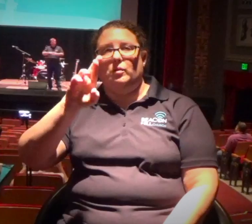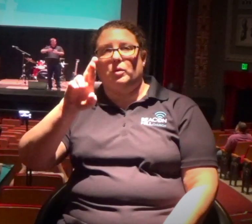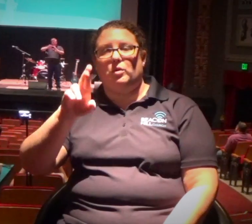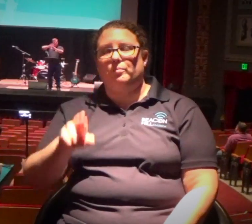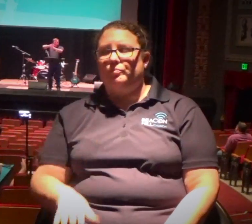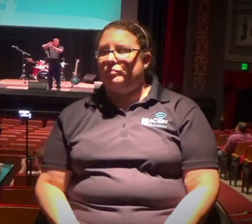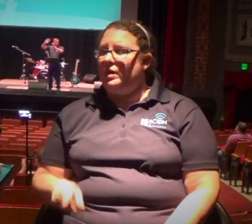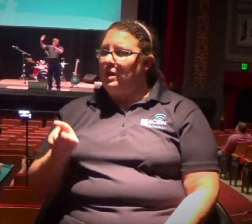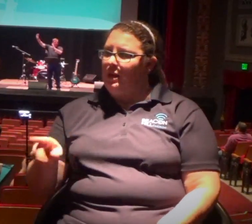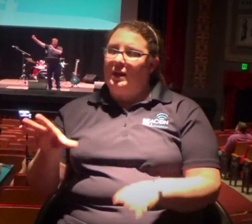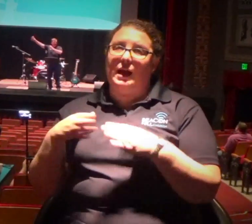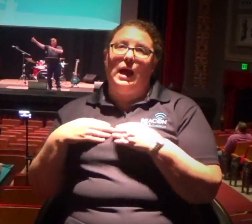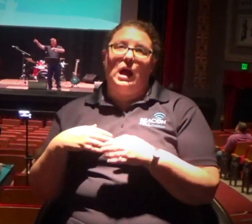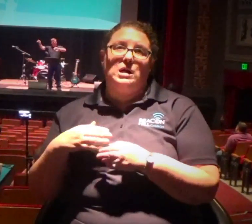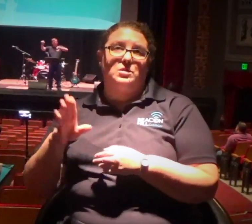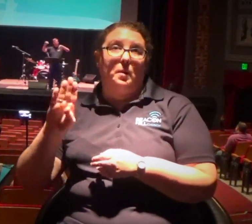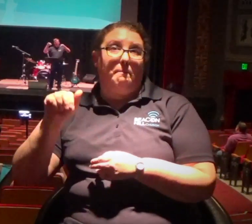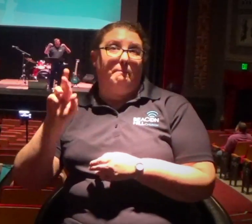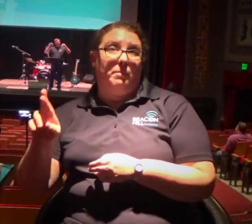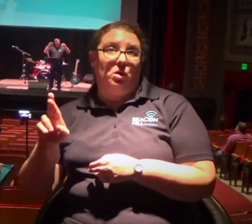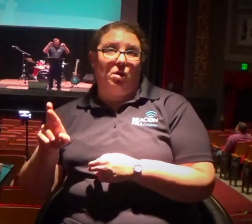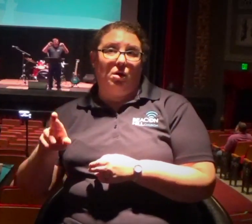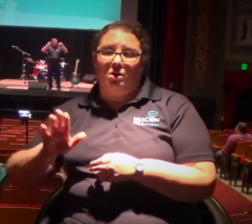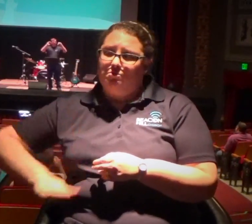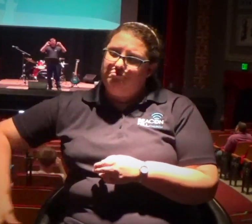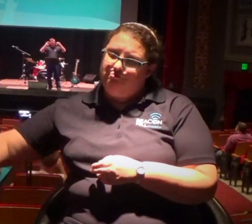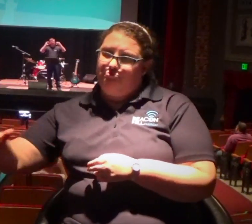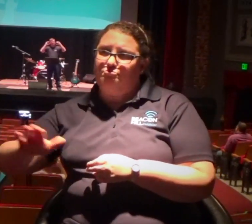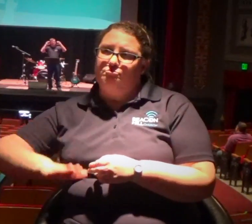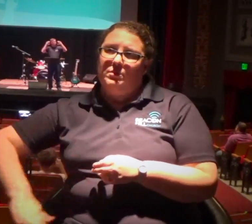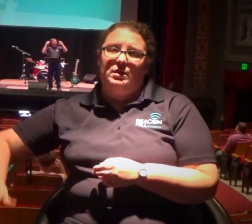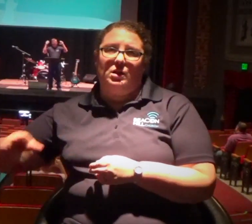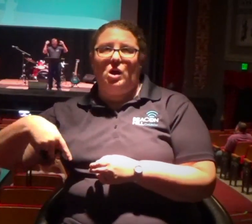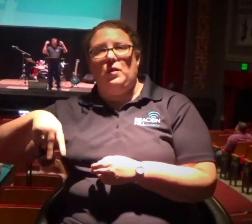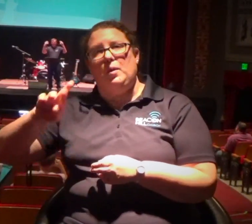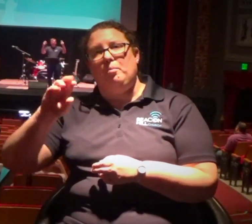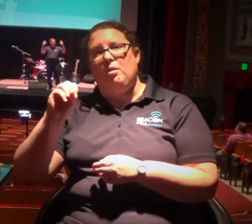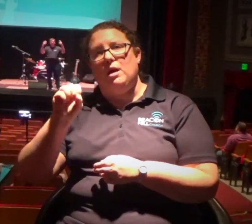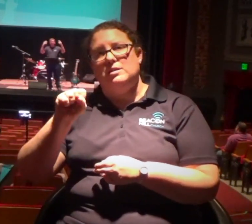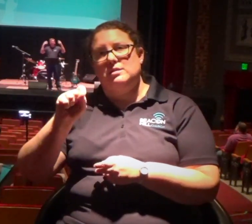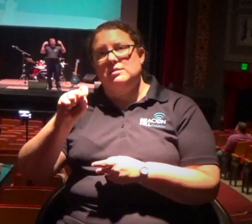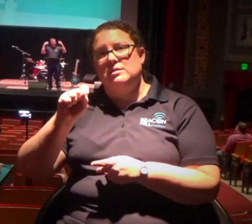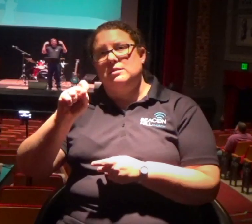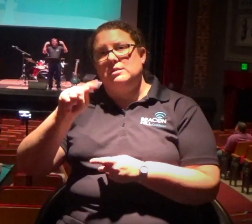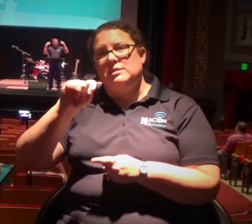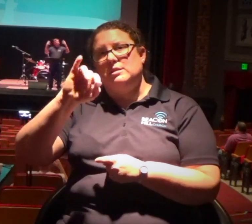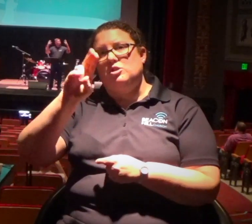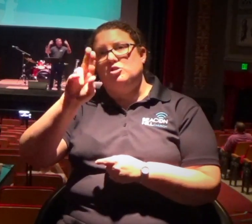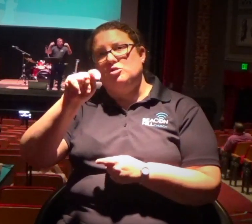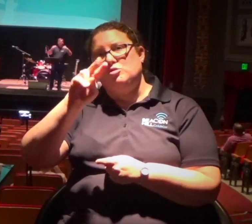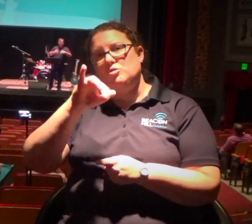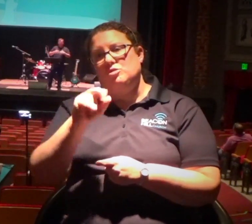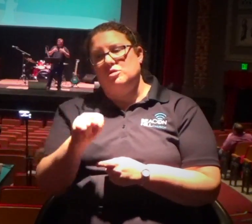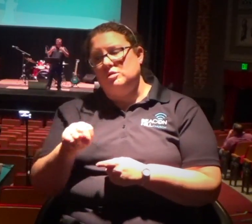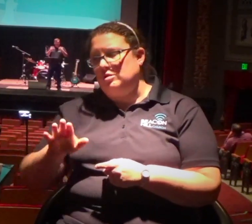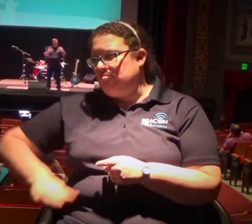There's prostitutes all around his bar. And when I came, his wife had been praying for him for forever, and she was a